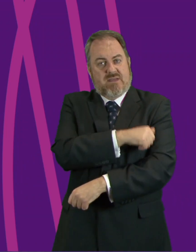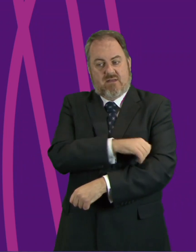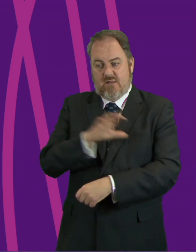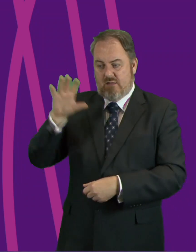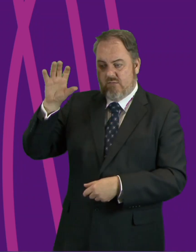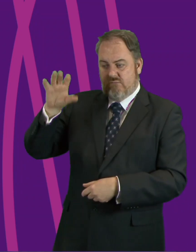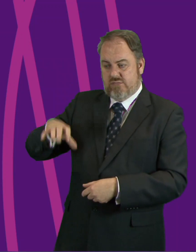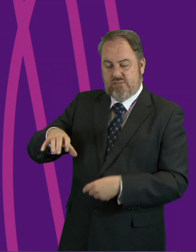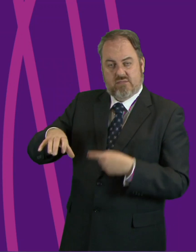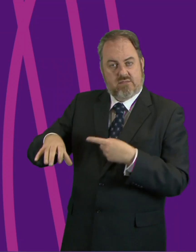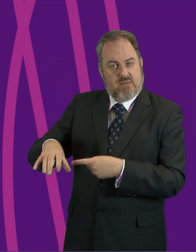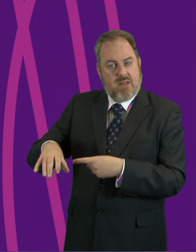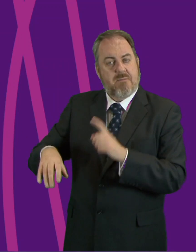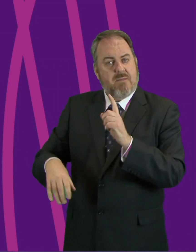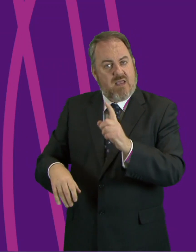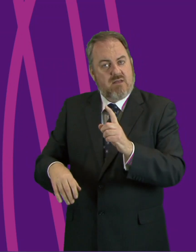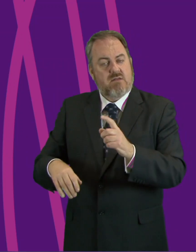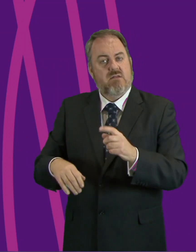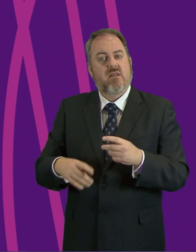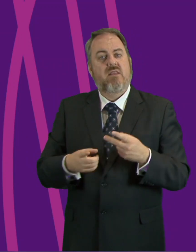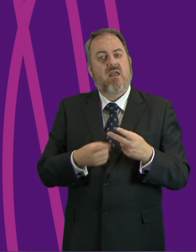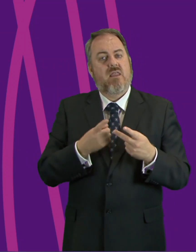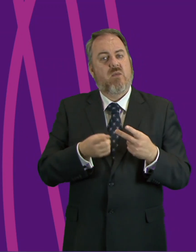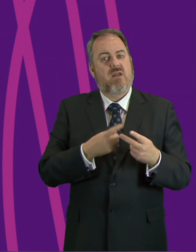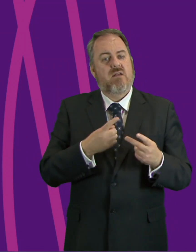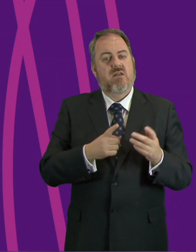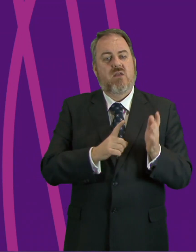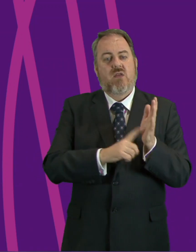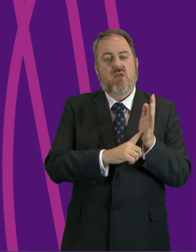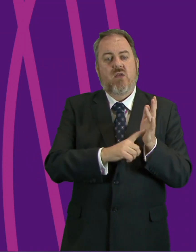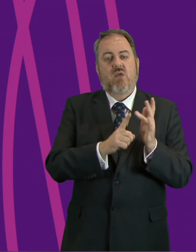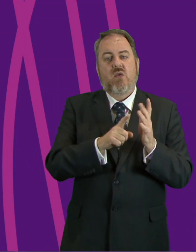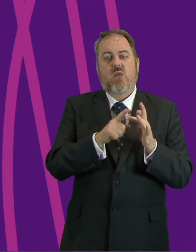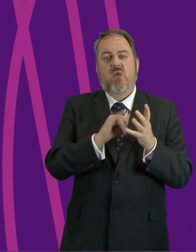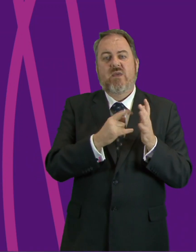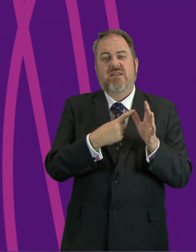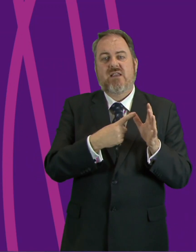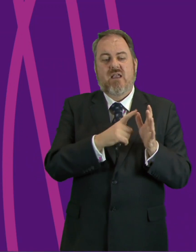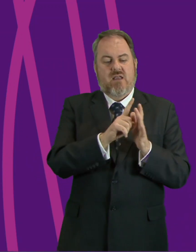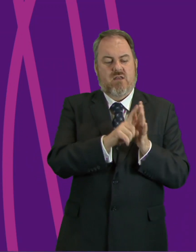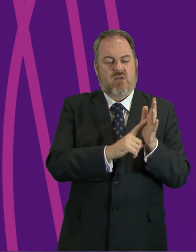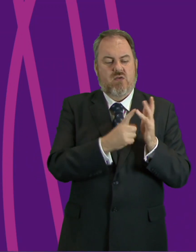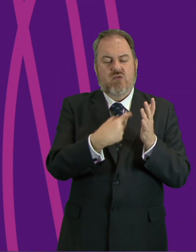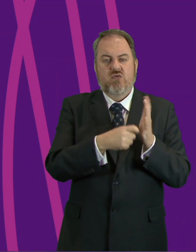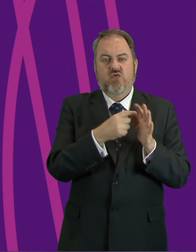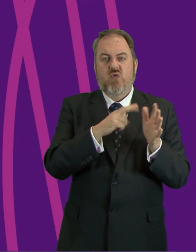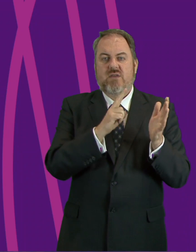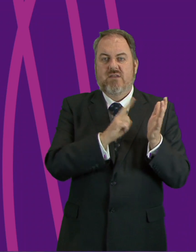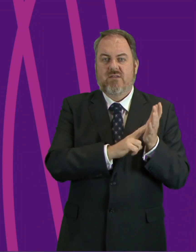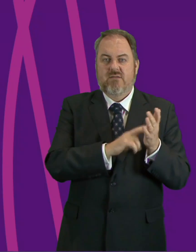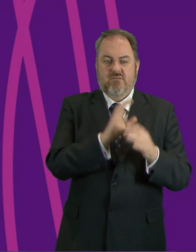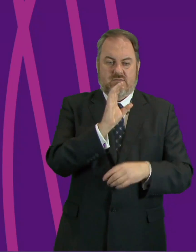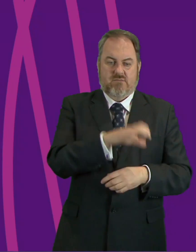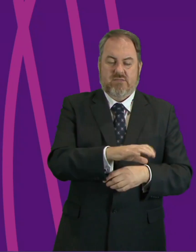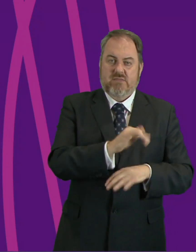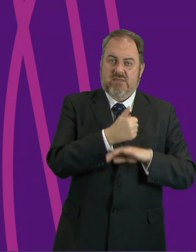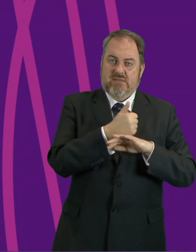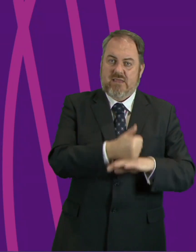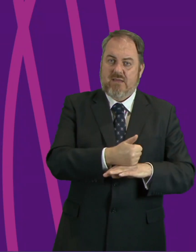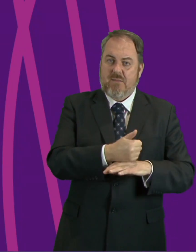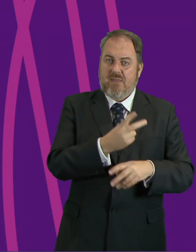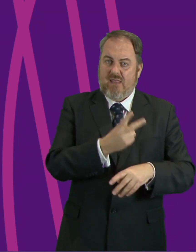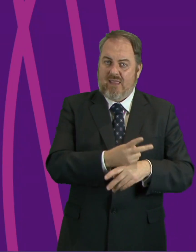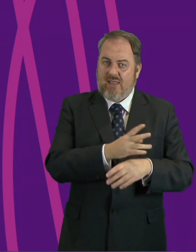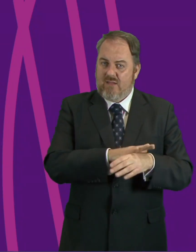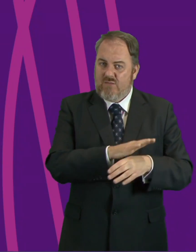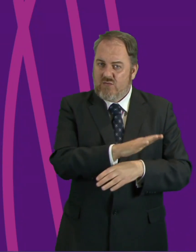been given to the role that NHS Louisa Jordan might play in helping to get our health service fully operational again? Has the